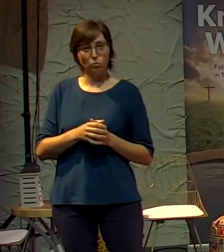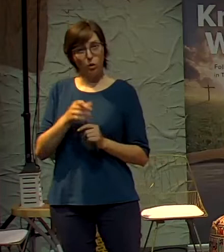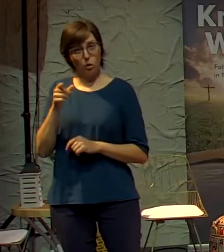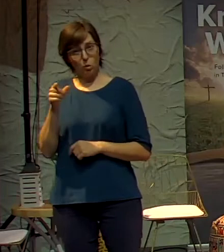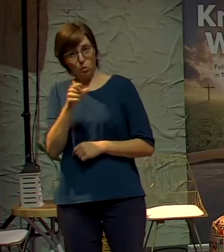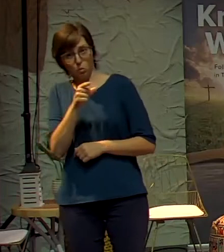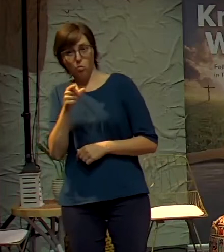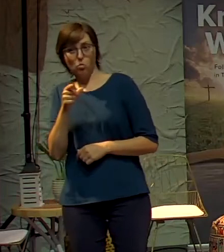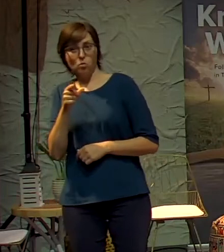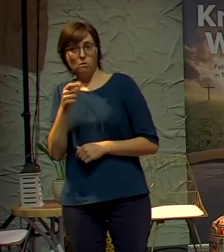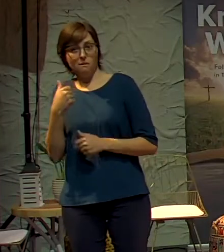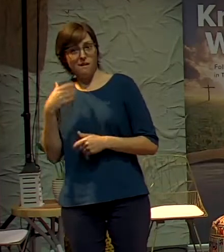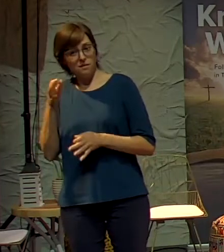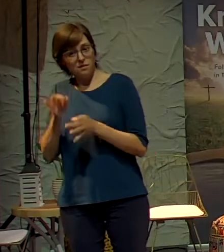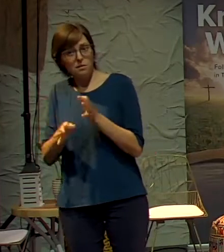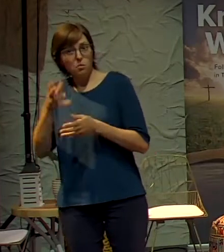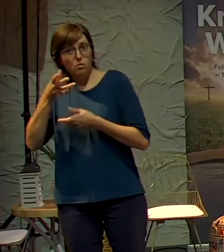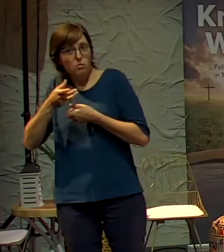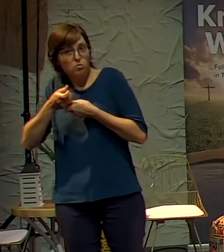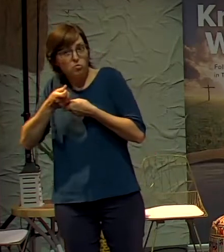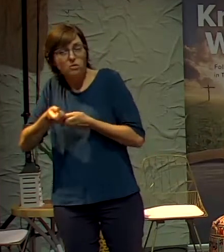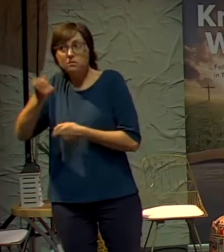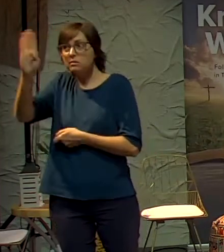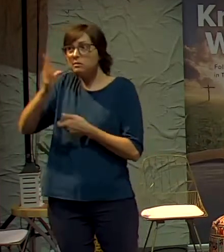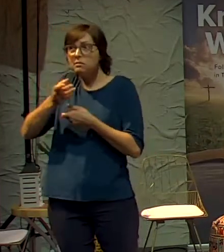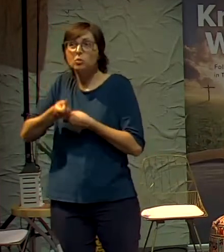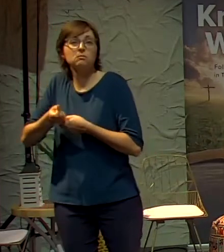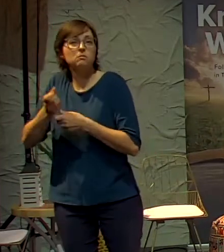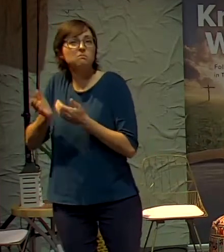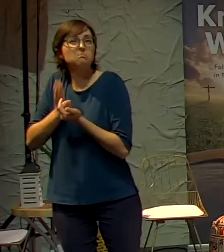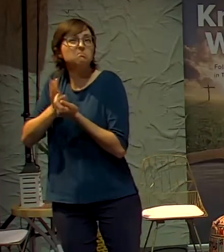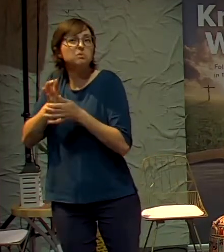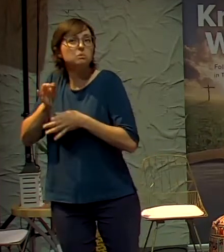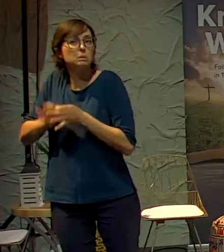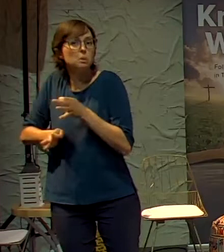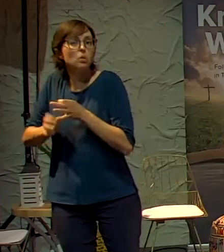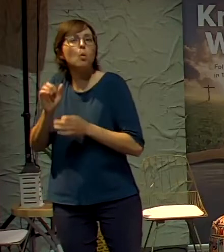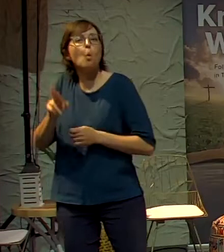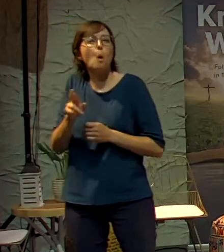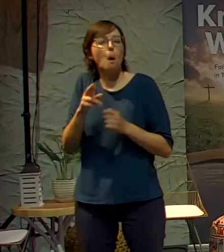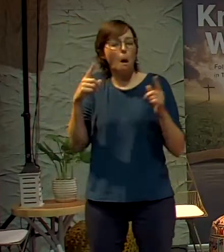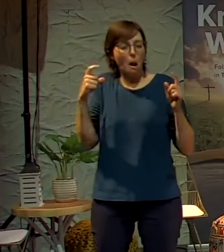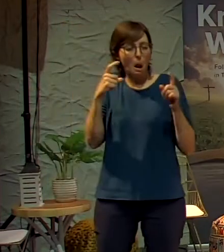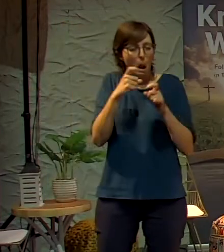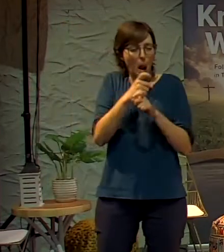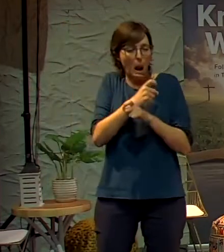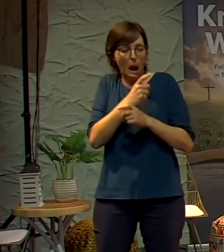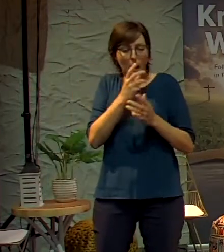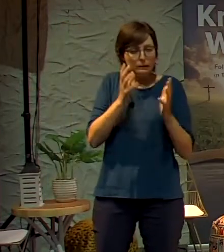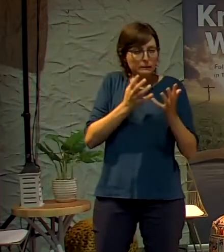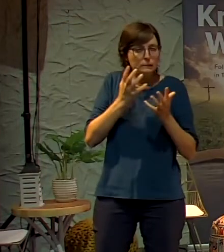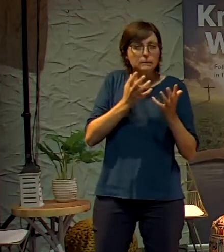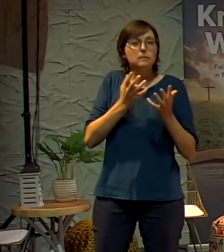Are you a person who has simple a trust in God and simple faith, or are you somebody who overcomplicates things? The logic